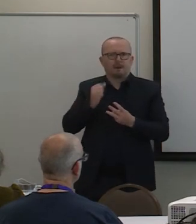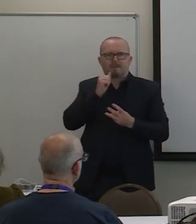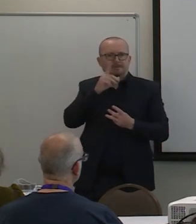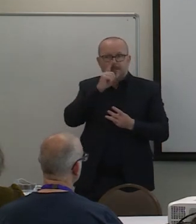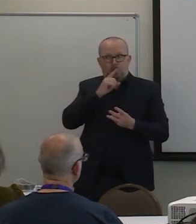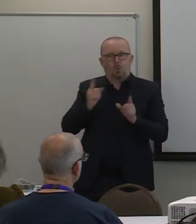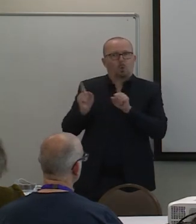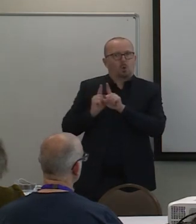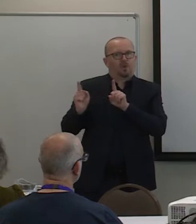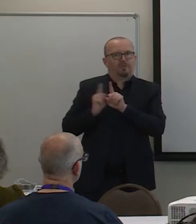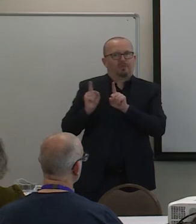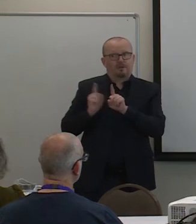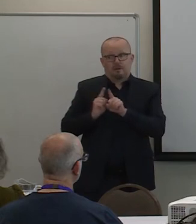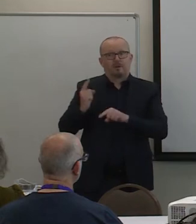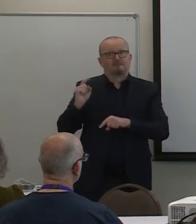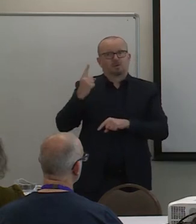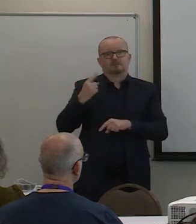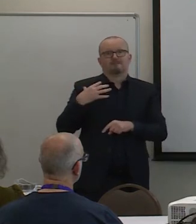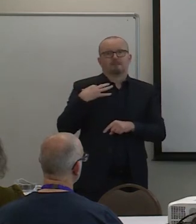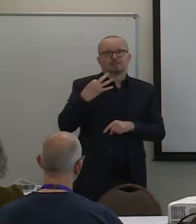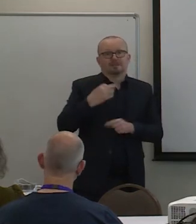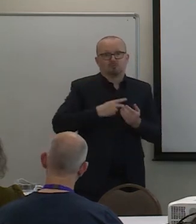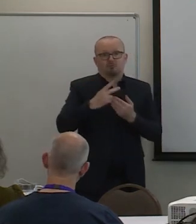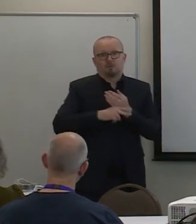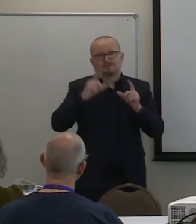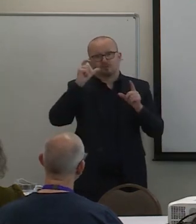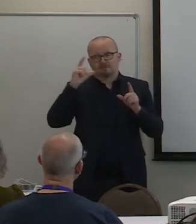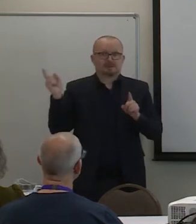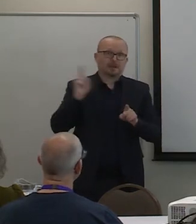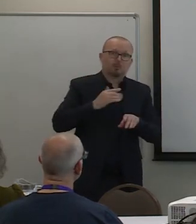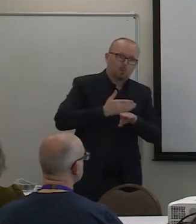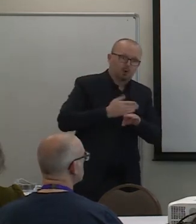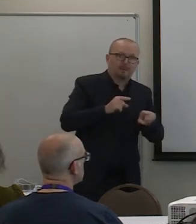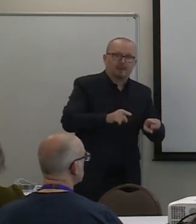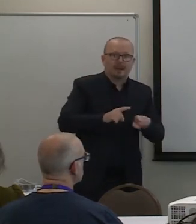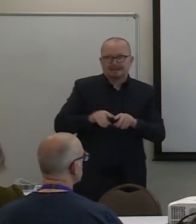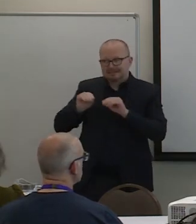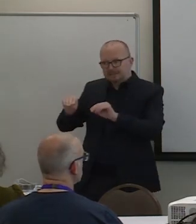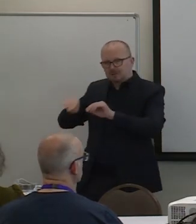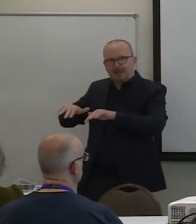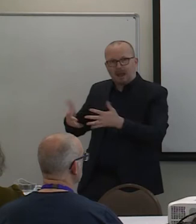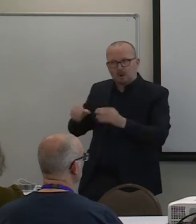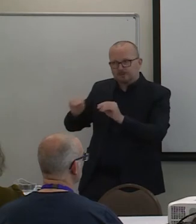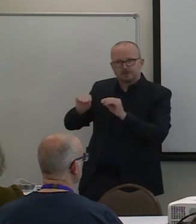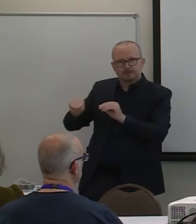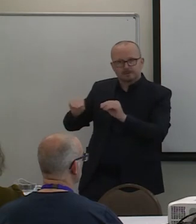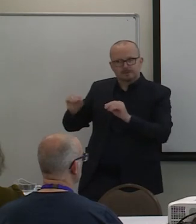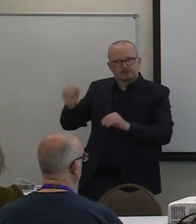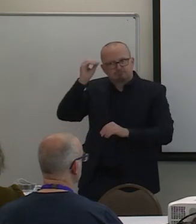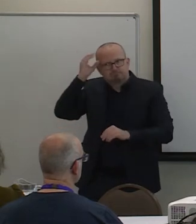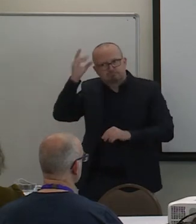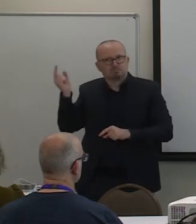alongside us. We've had the first volunteer program of photographers coming and working in the museum and teaching them how to do it. It's been amazing.